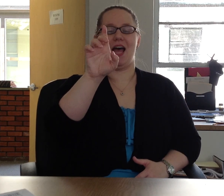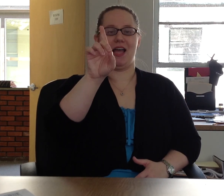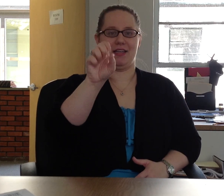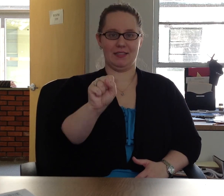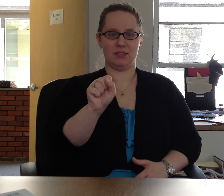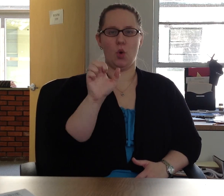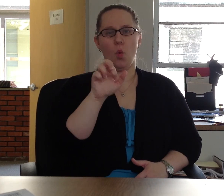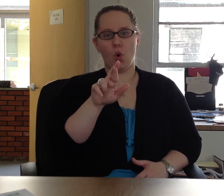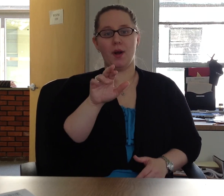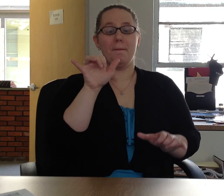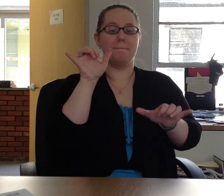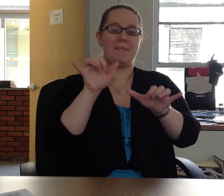bactericides.